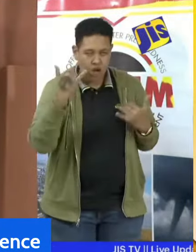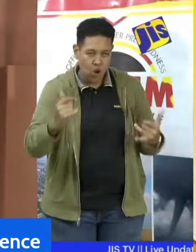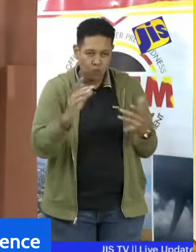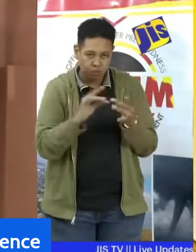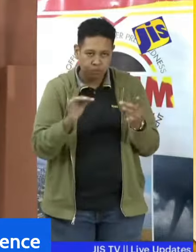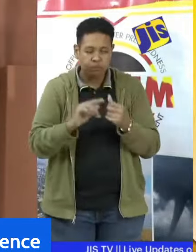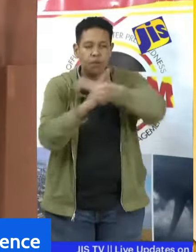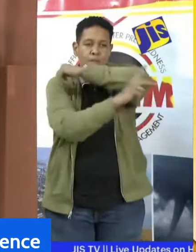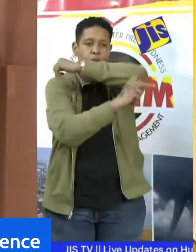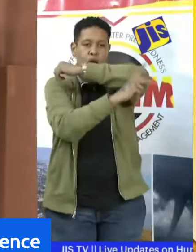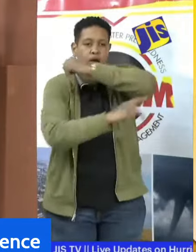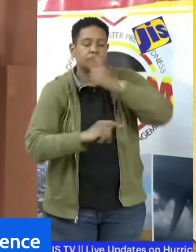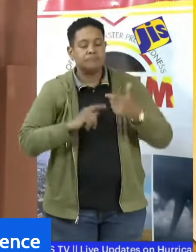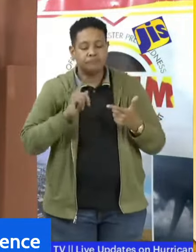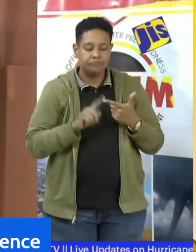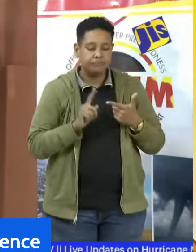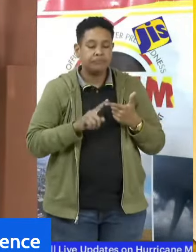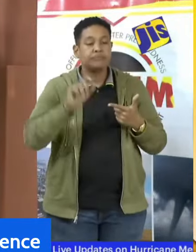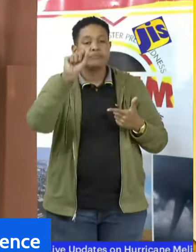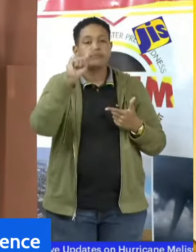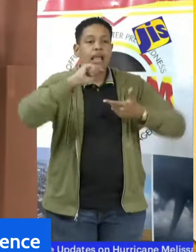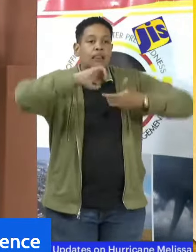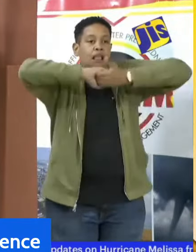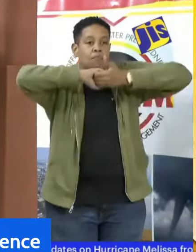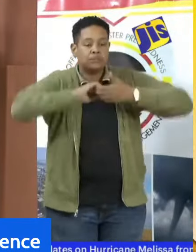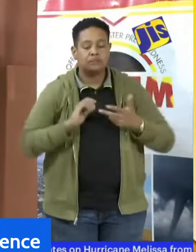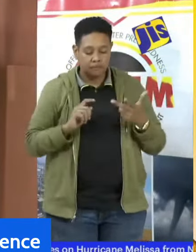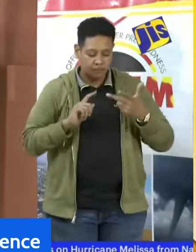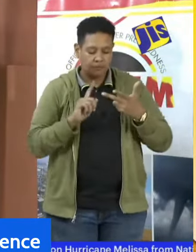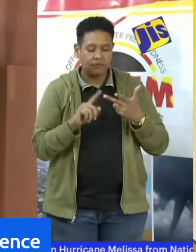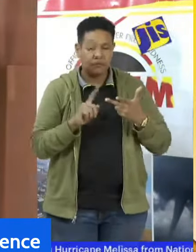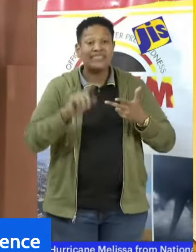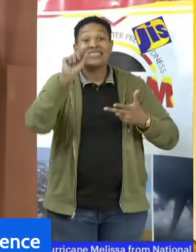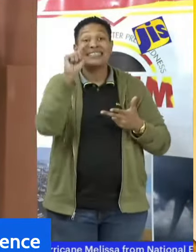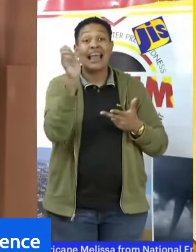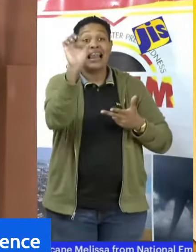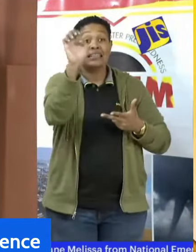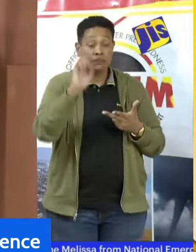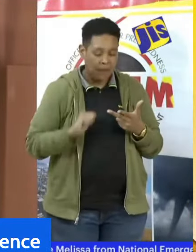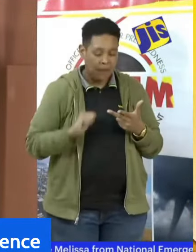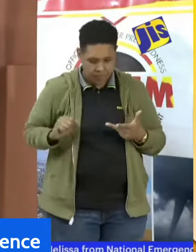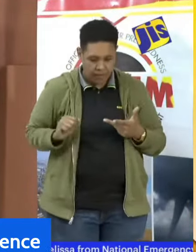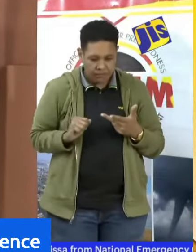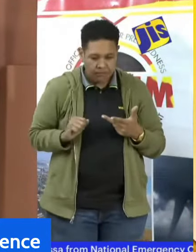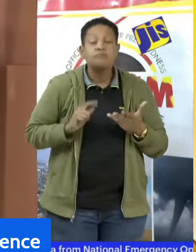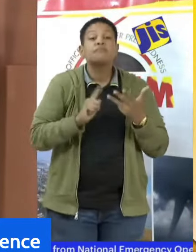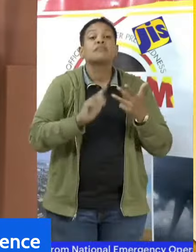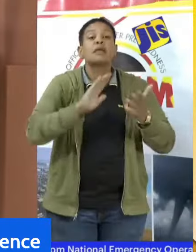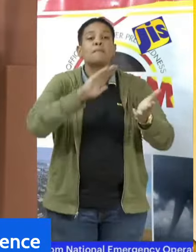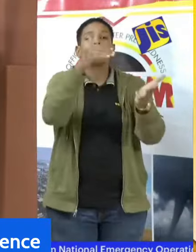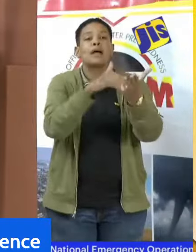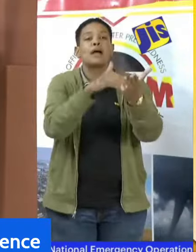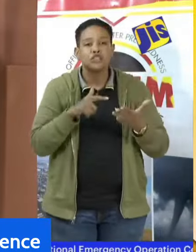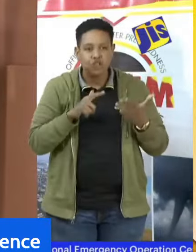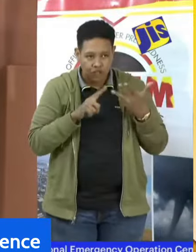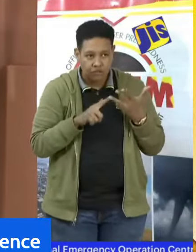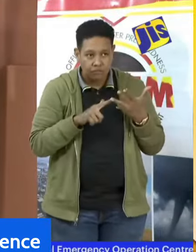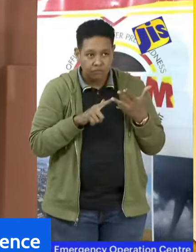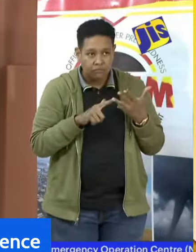speak: Portland, St. Thomas, St. Elizabeth, Manchester.